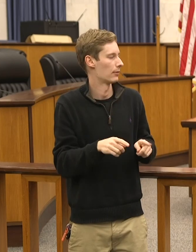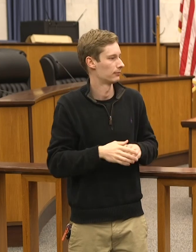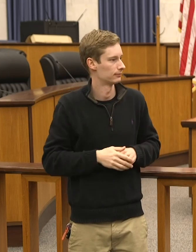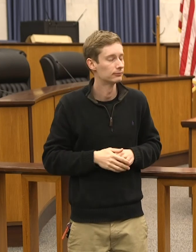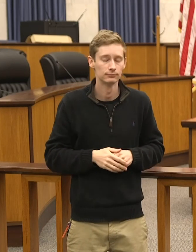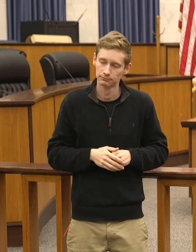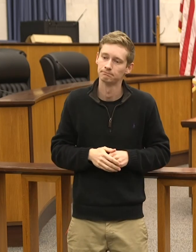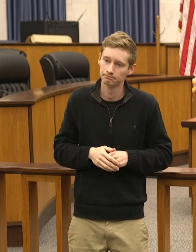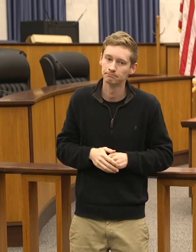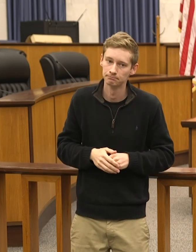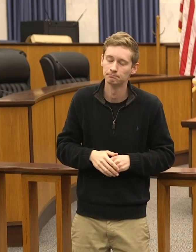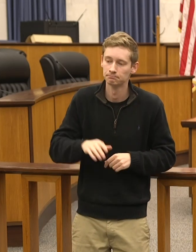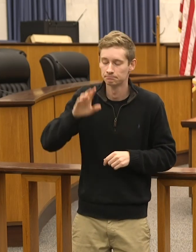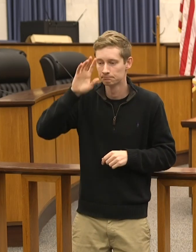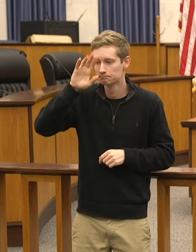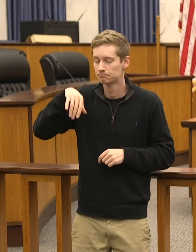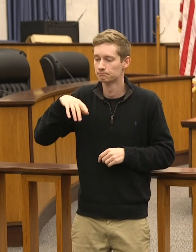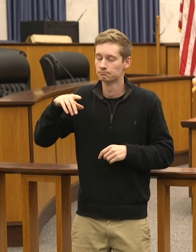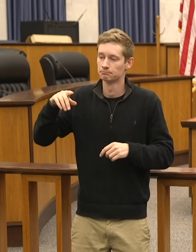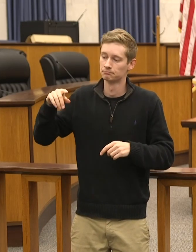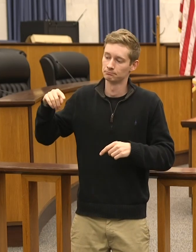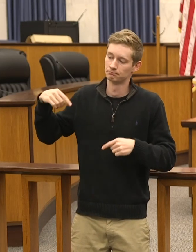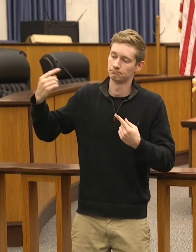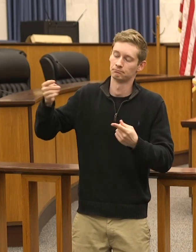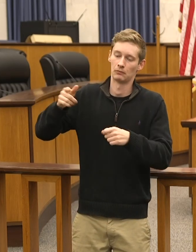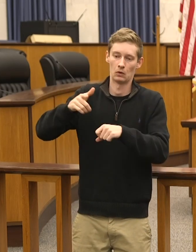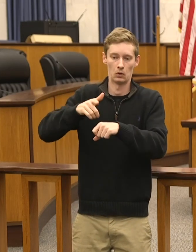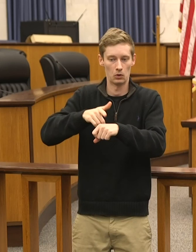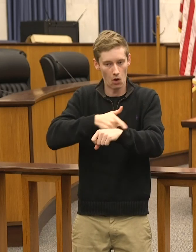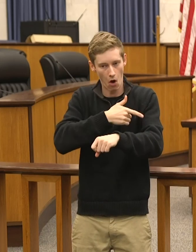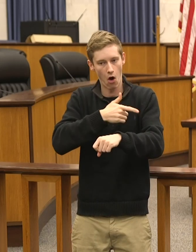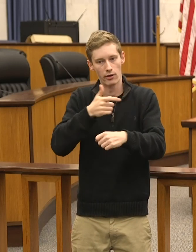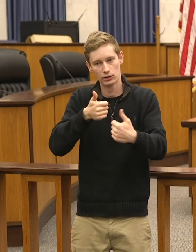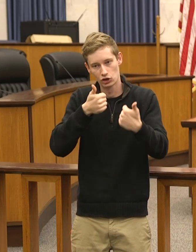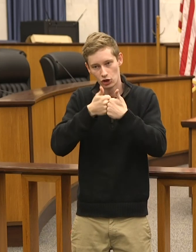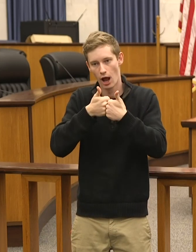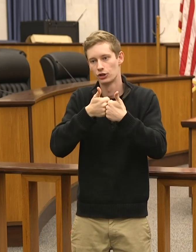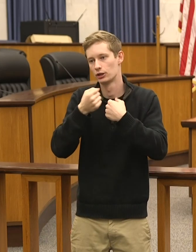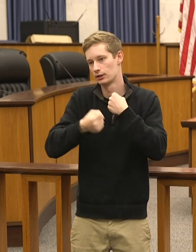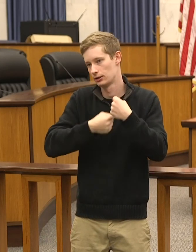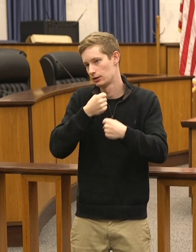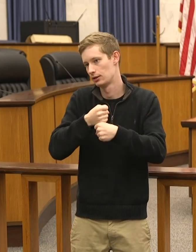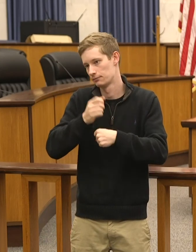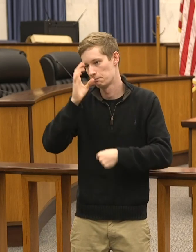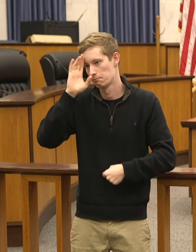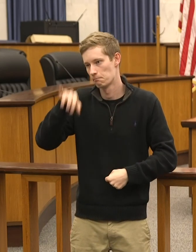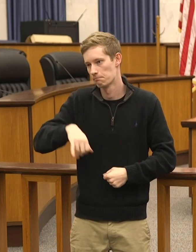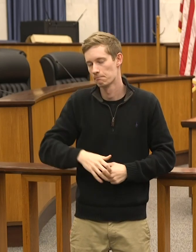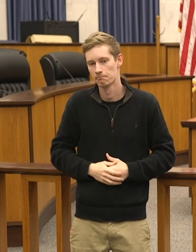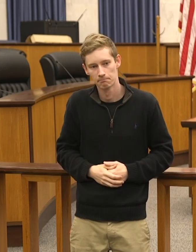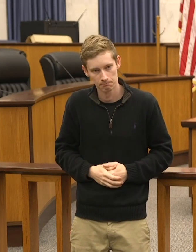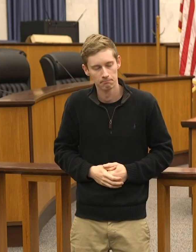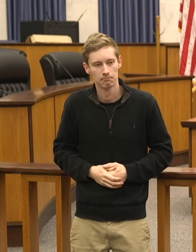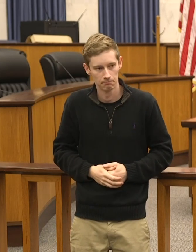This has been a long, challenging year. Been a long, challenging year. And I think what the